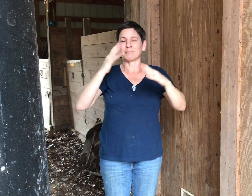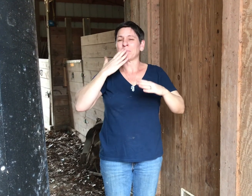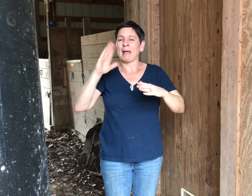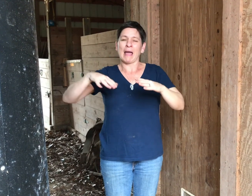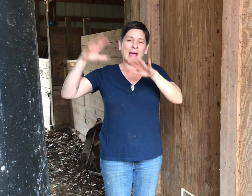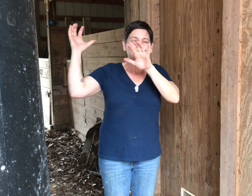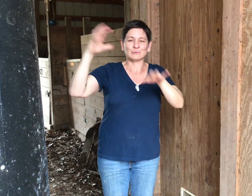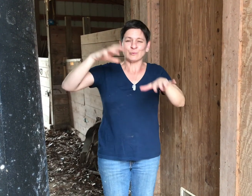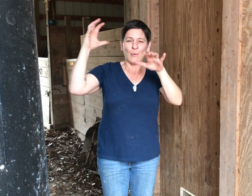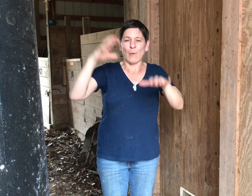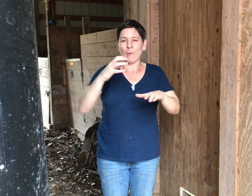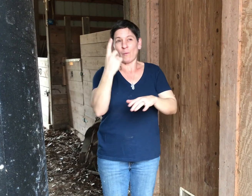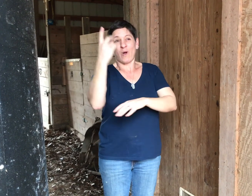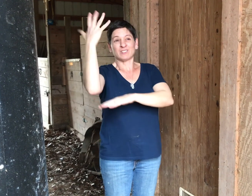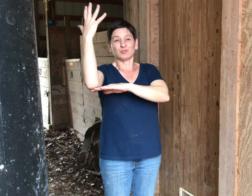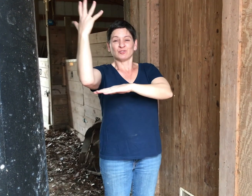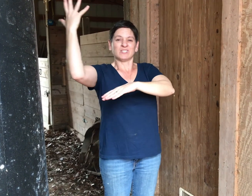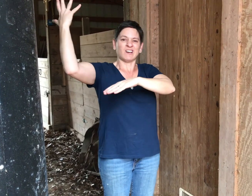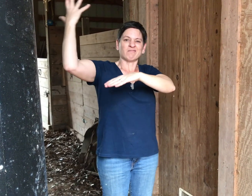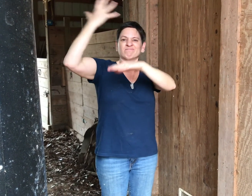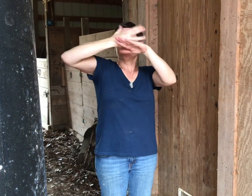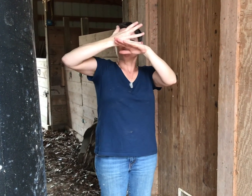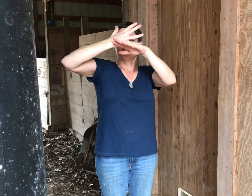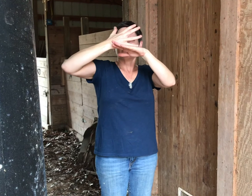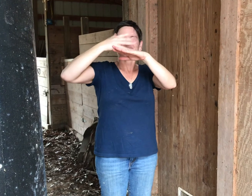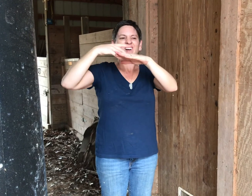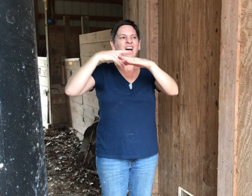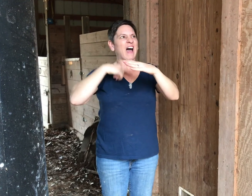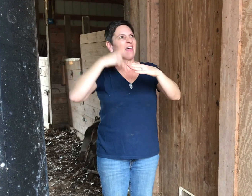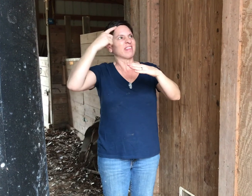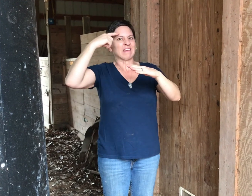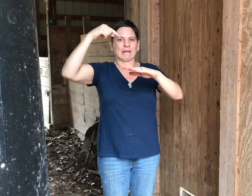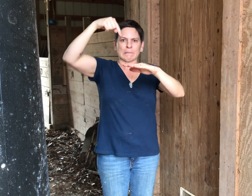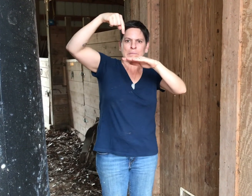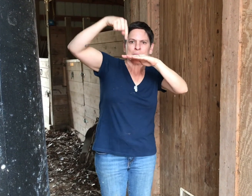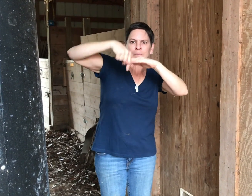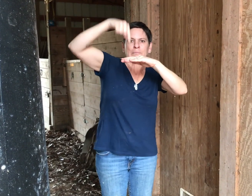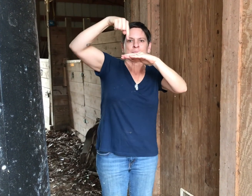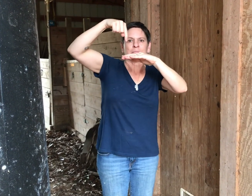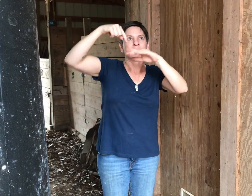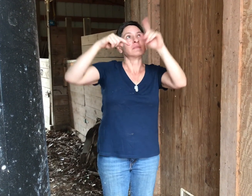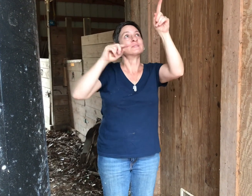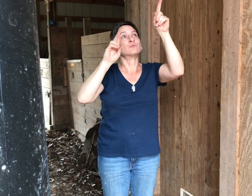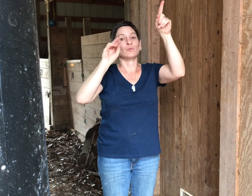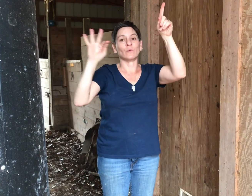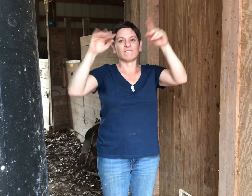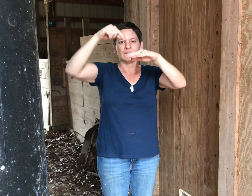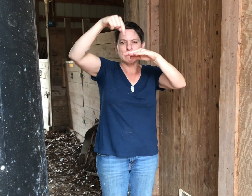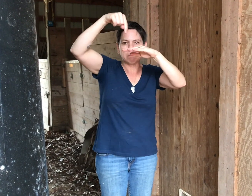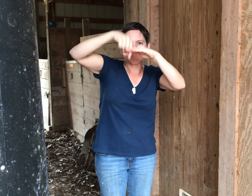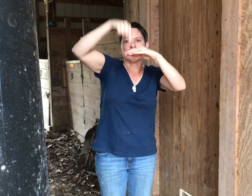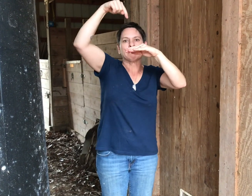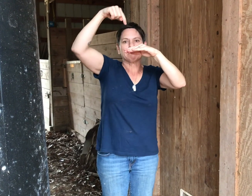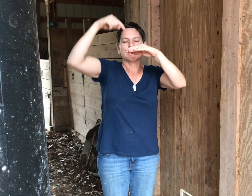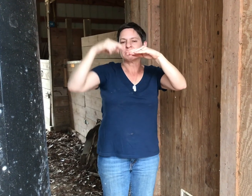that a while back when we had some bad storms, a tree fell and hit the roof, and I believe